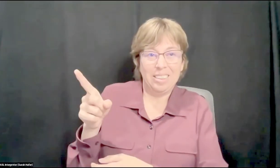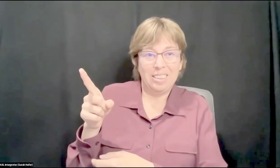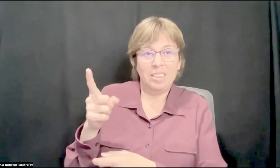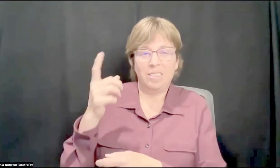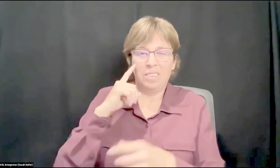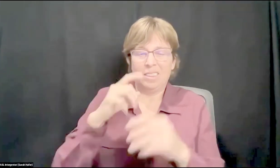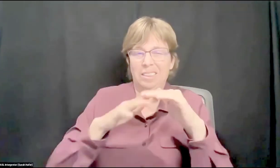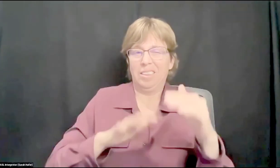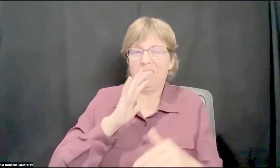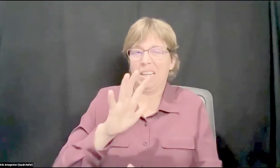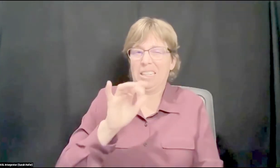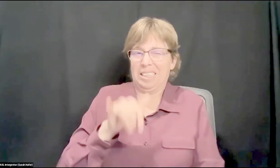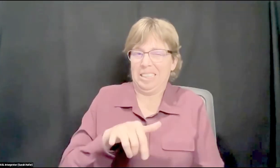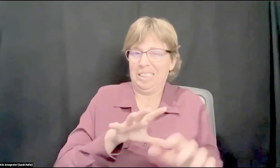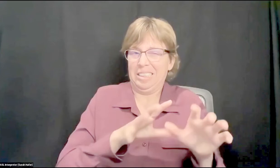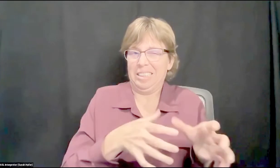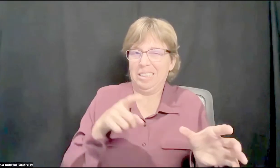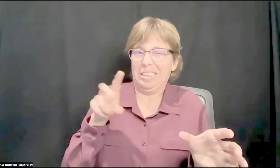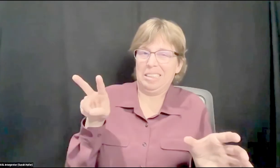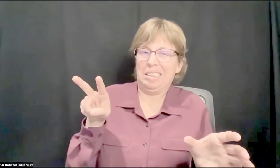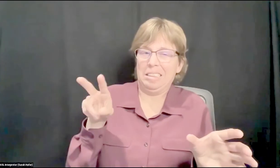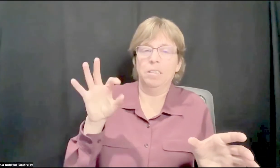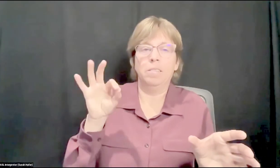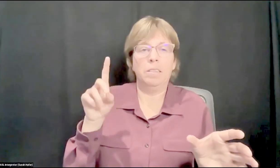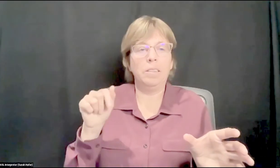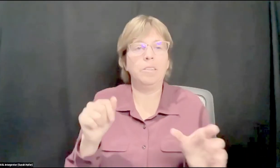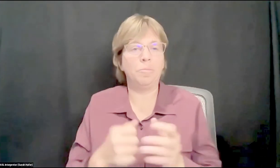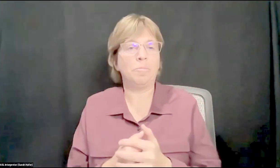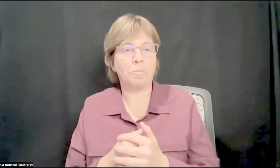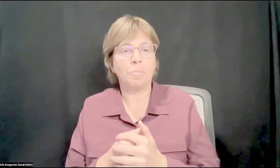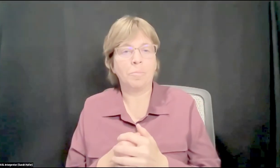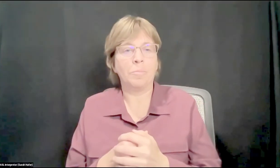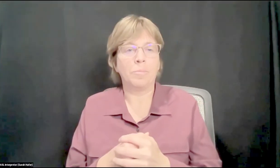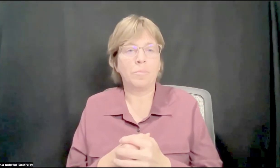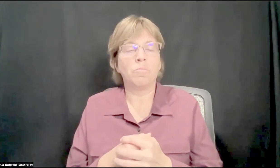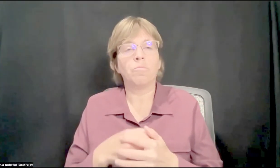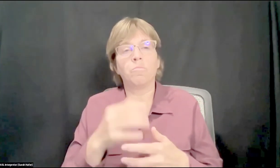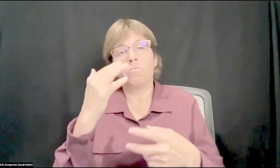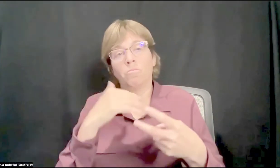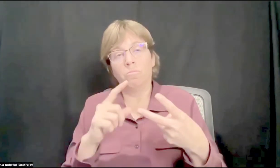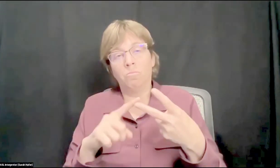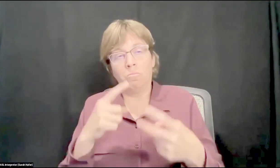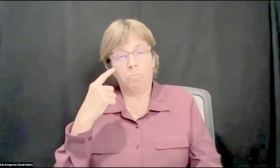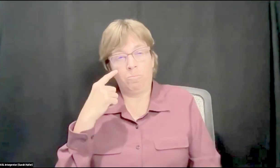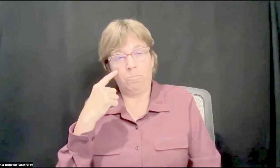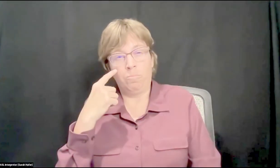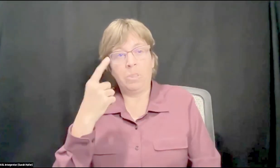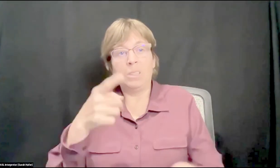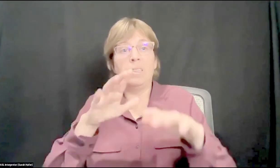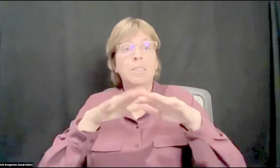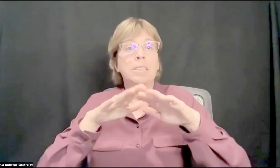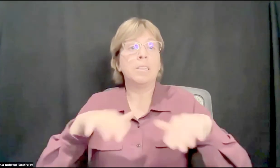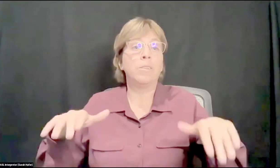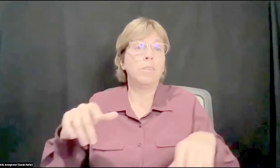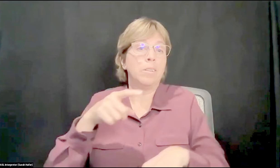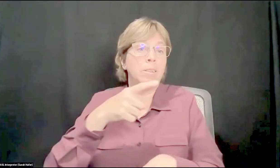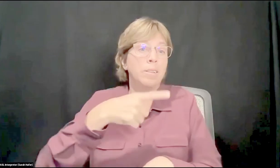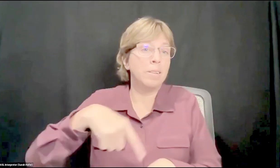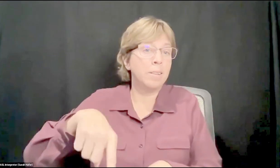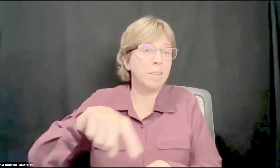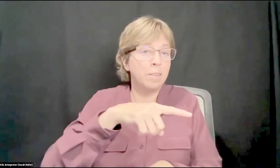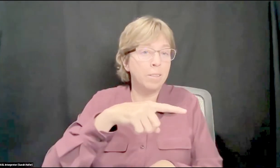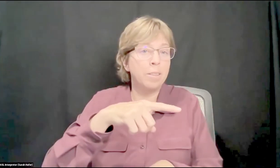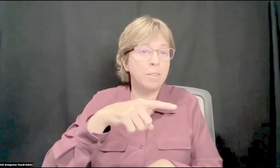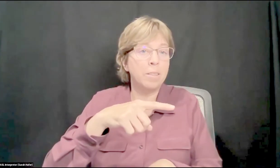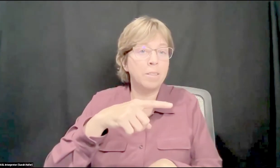then, you know, I think for children, you know, we've got all sorts of ways